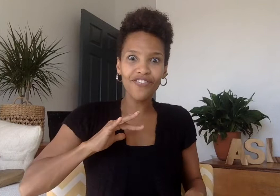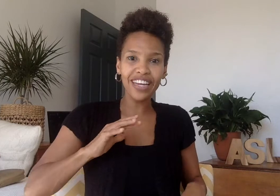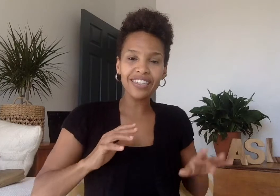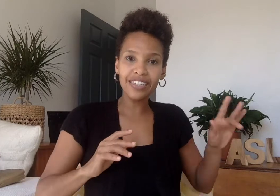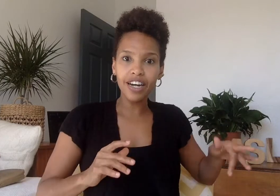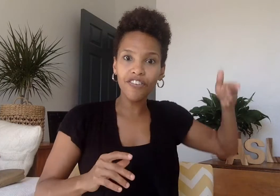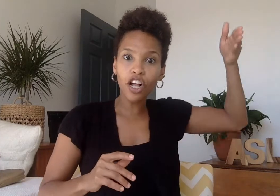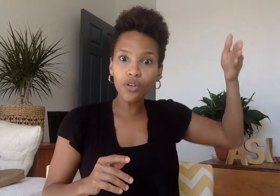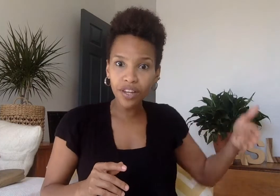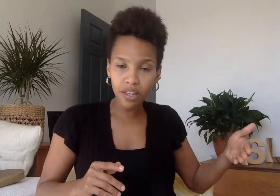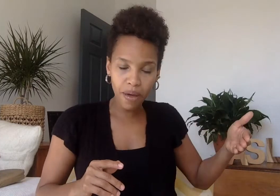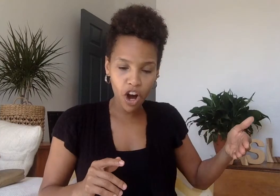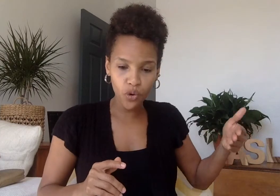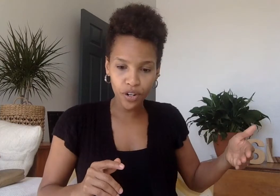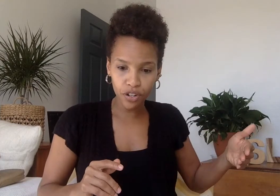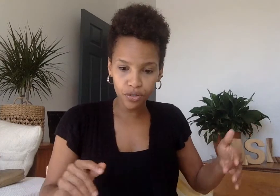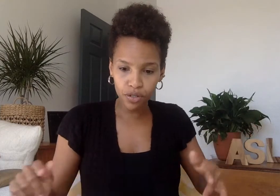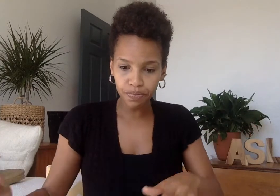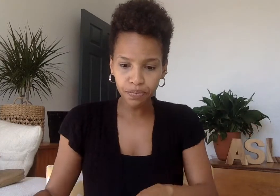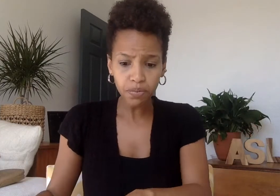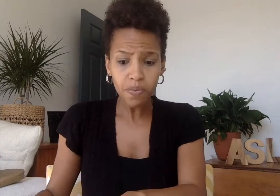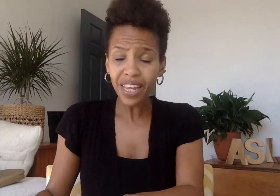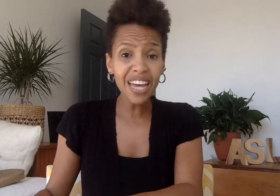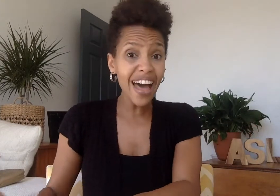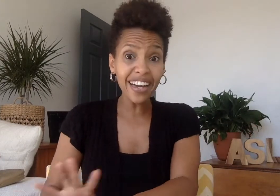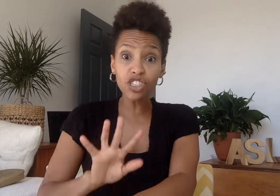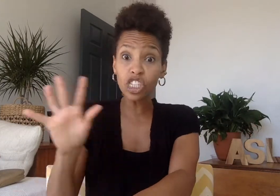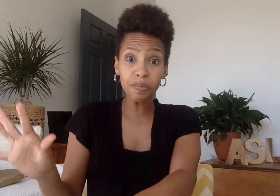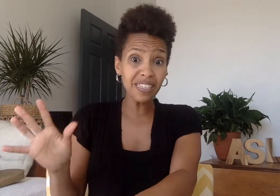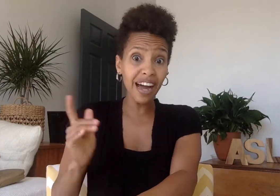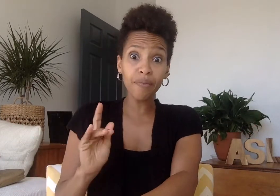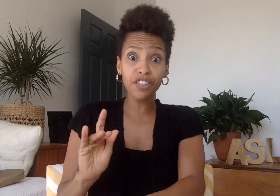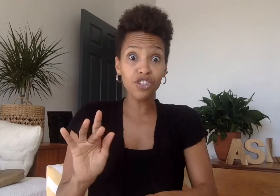fancy stuff, including the power windows. And that can just be signed with just